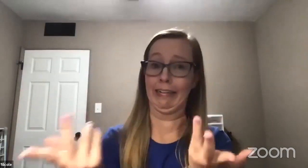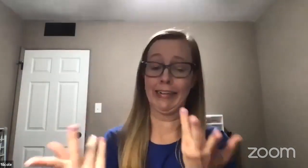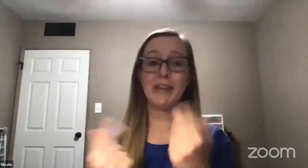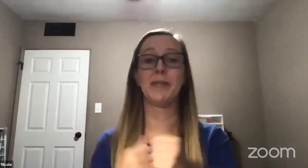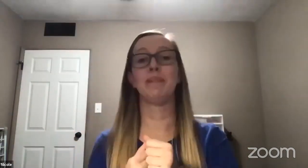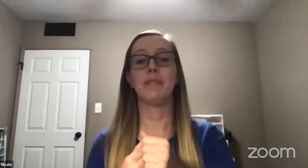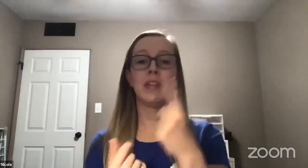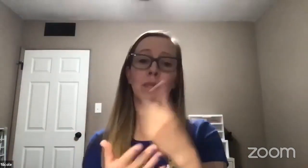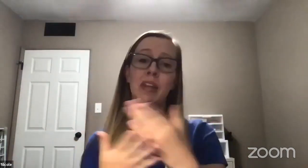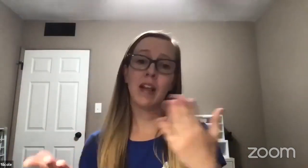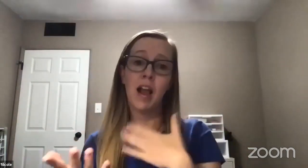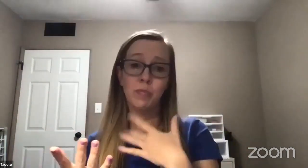some are new.